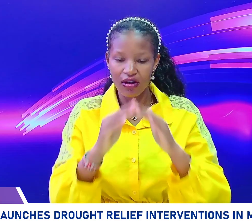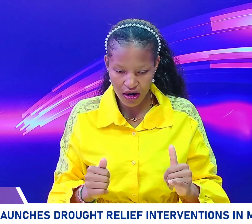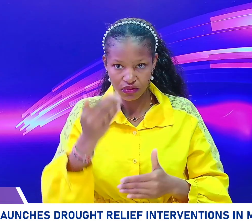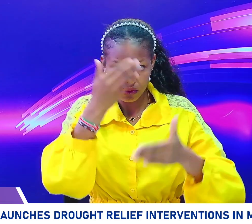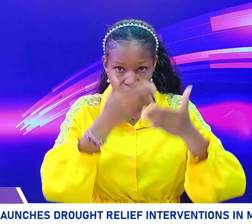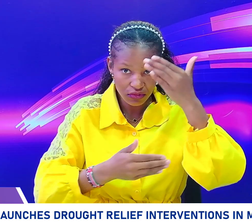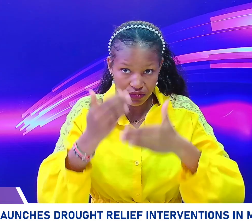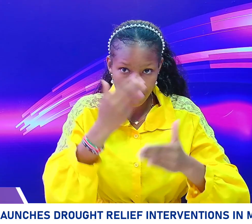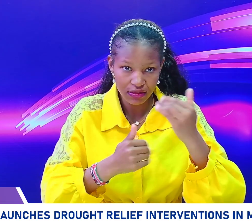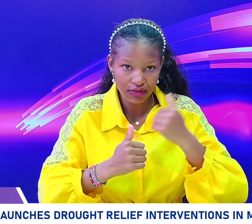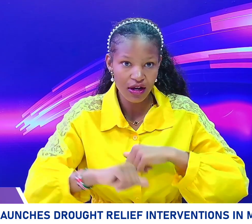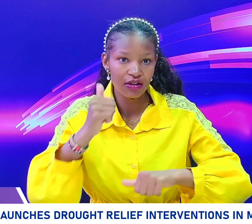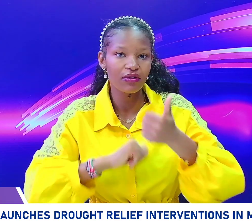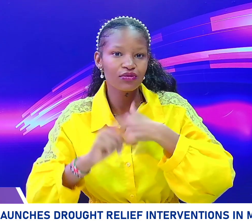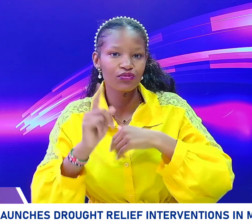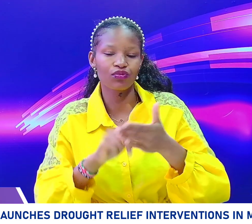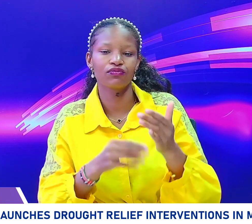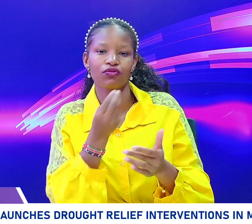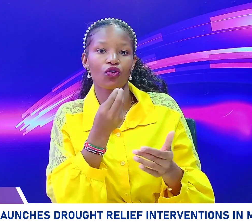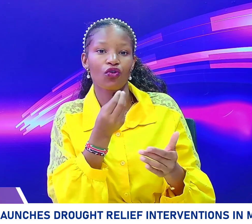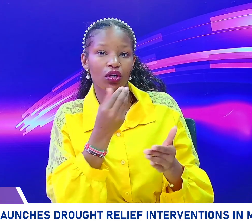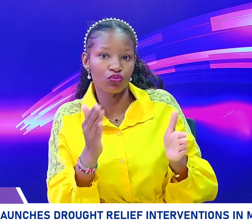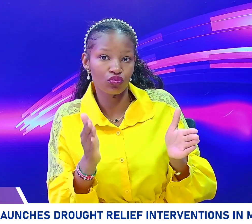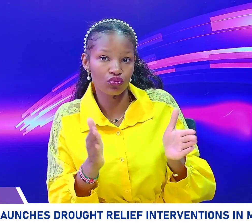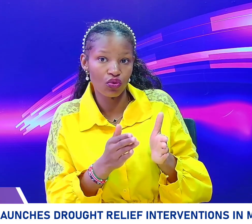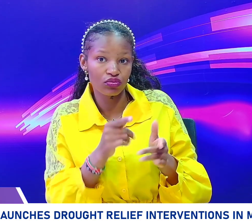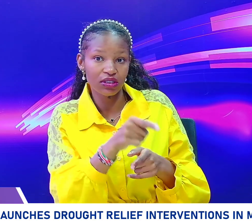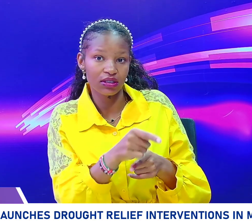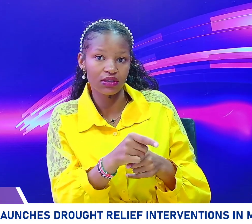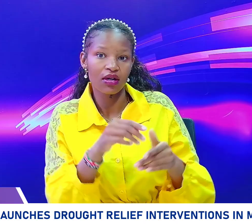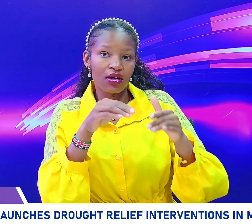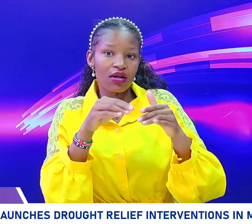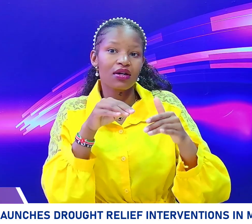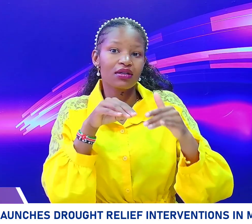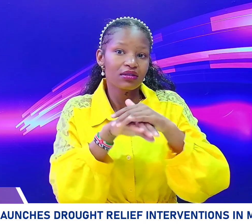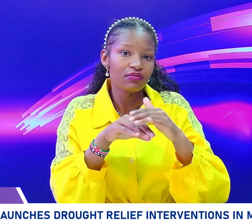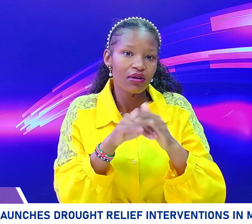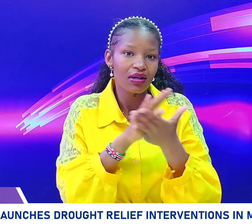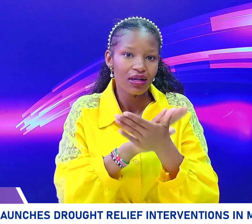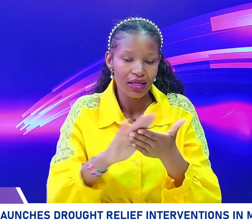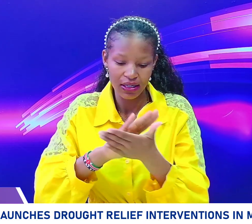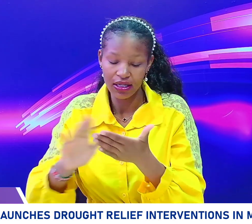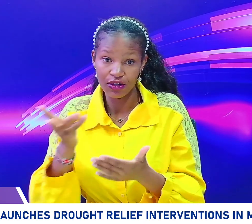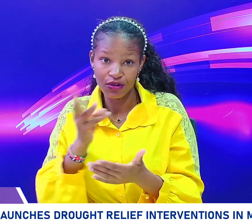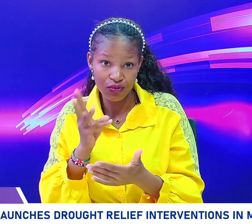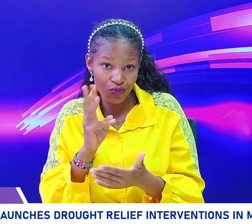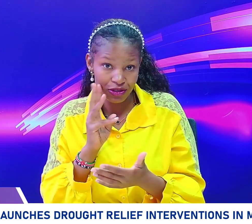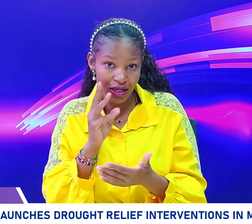The authorities said the intervention is designed to caution vulnerable households facing acute